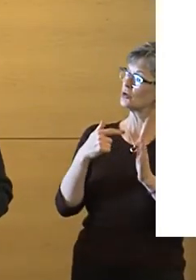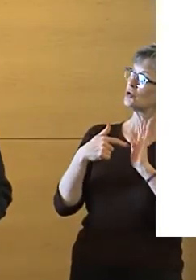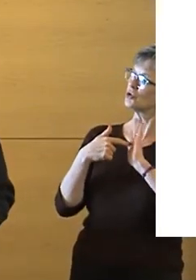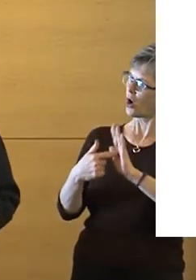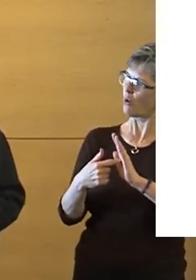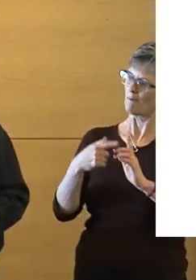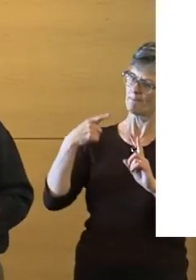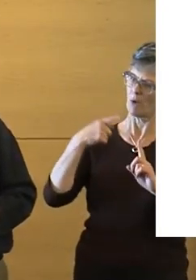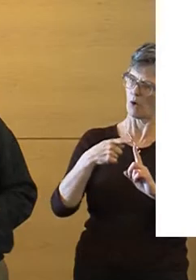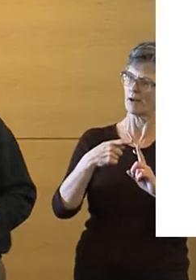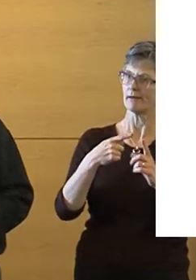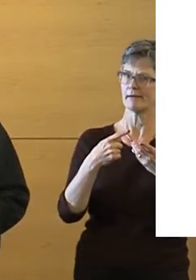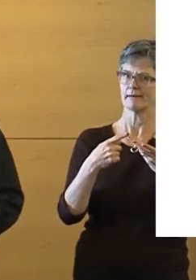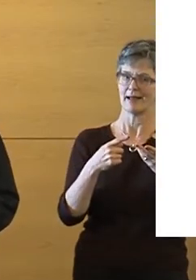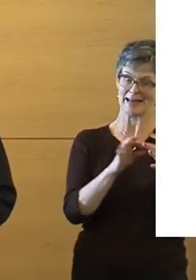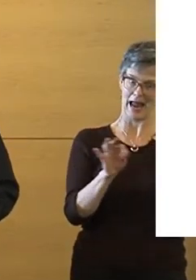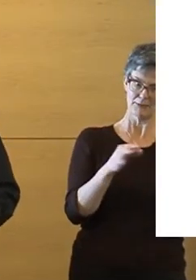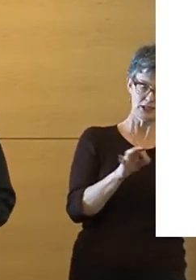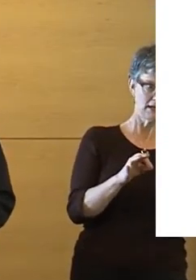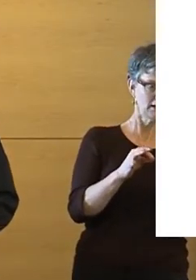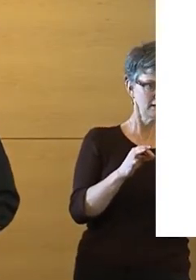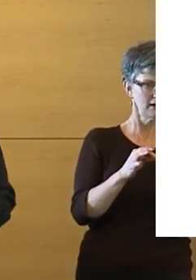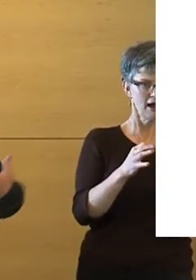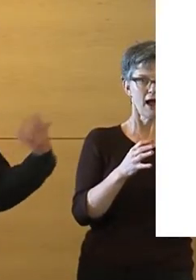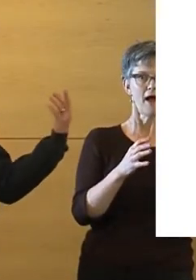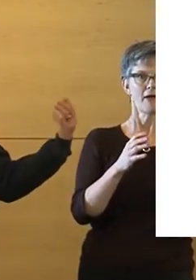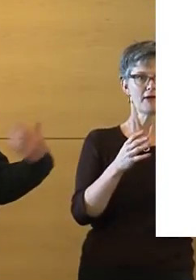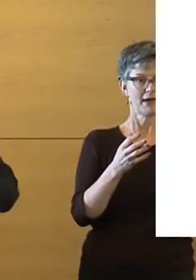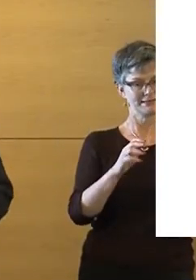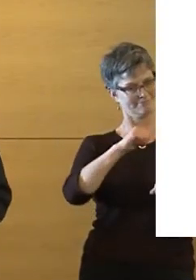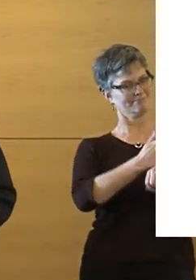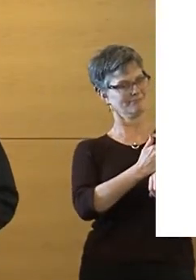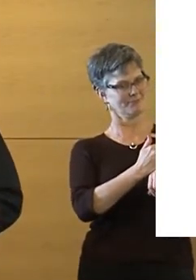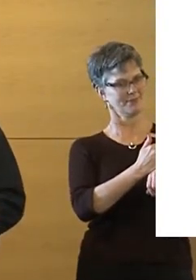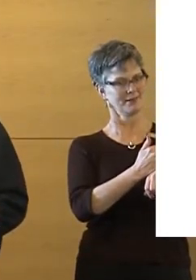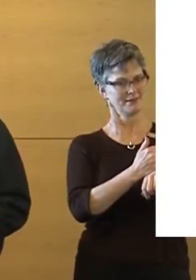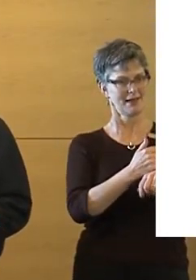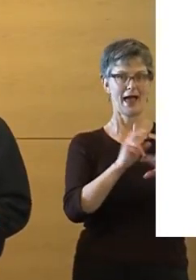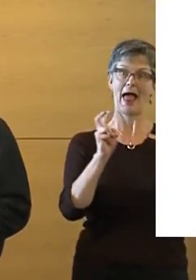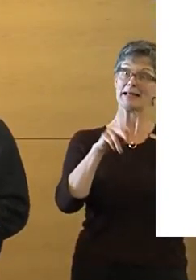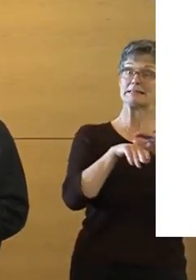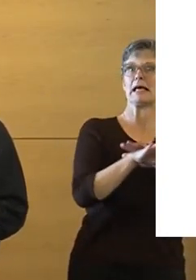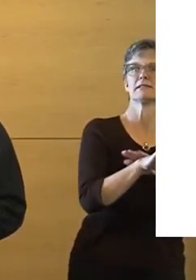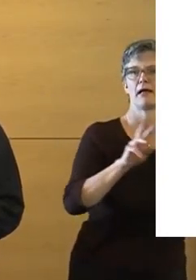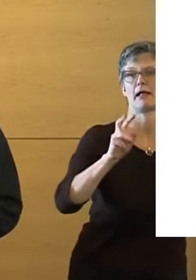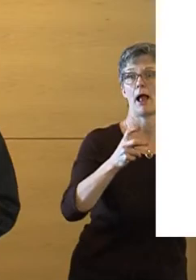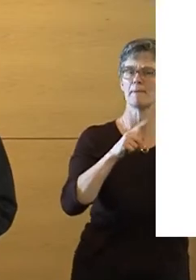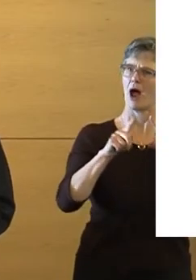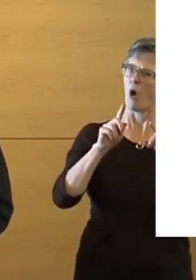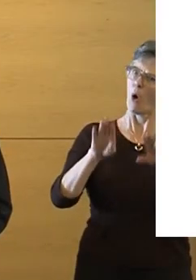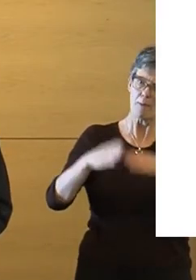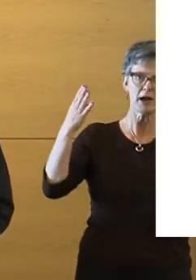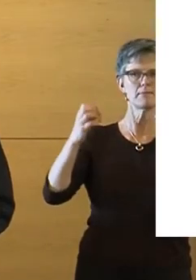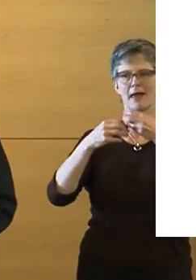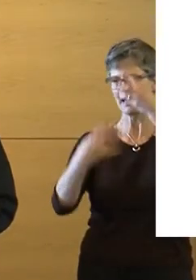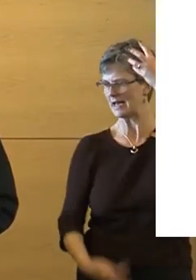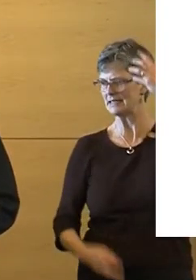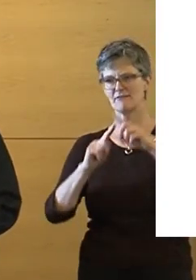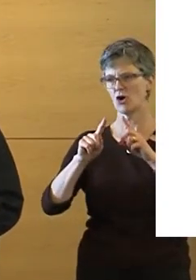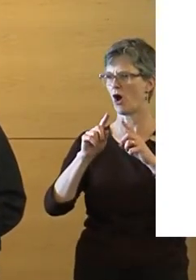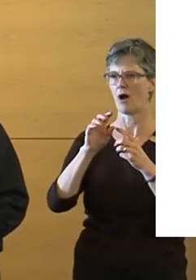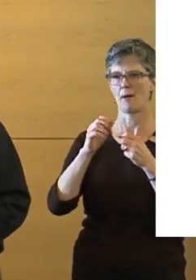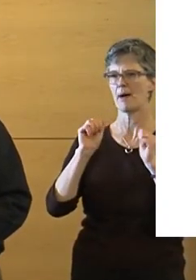this. So it really opened up some doors for some analysis, that wouldn't have been possible if this hadn't been captioned.